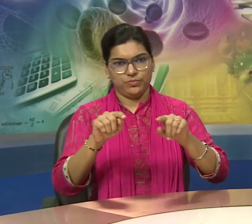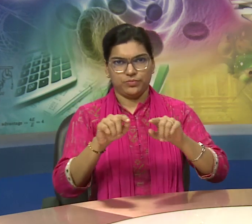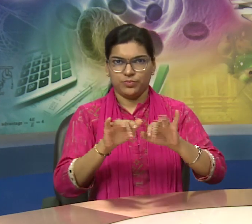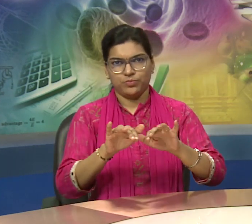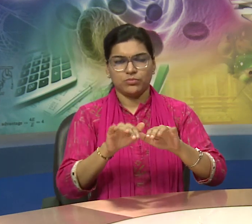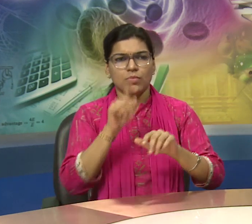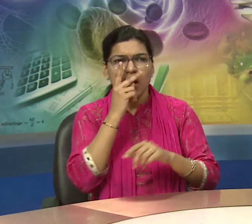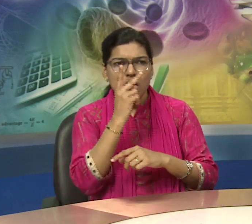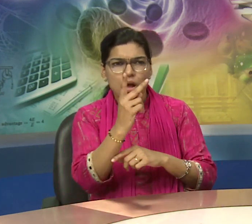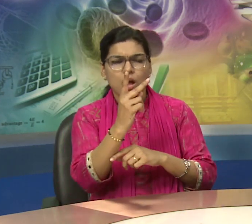entry operations?